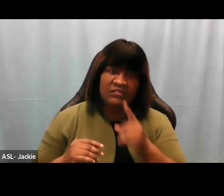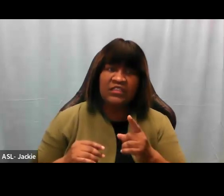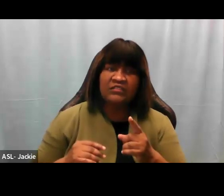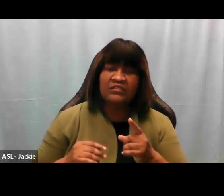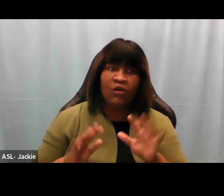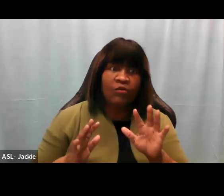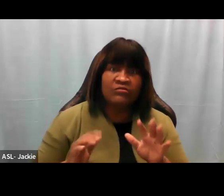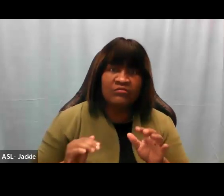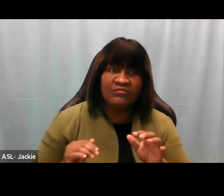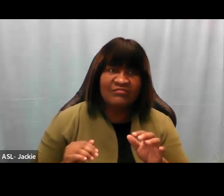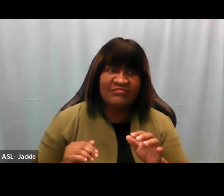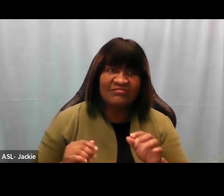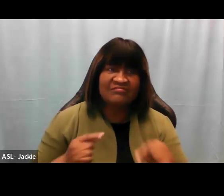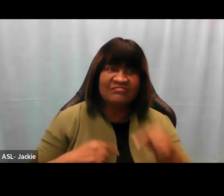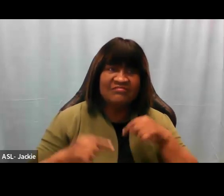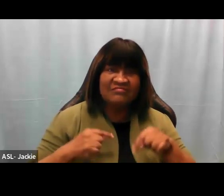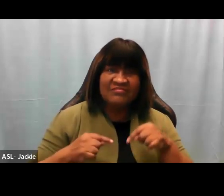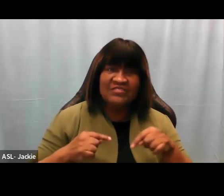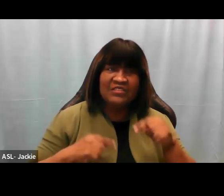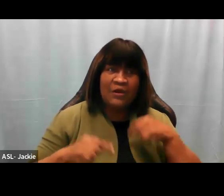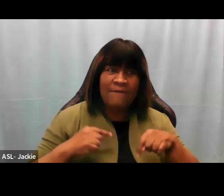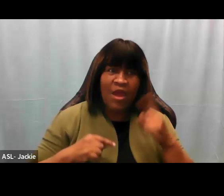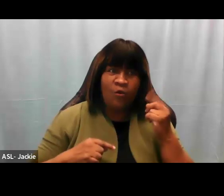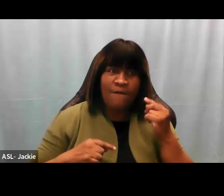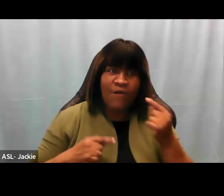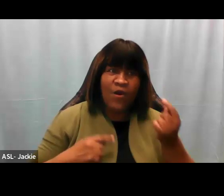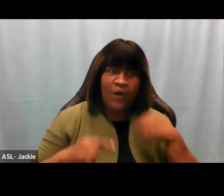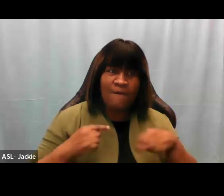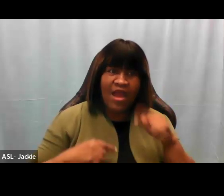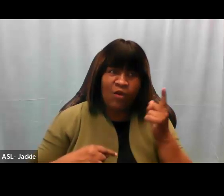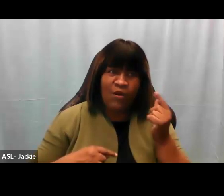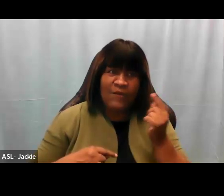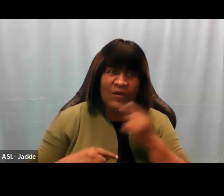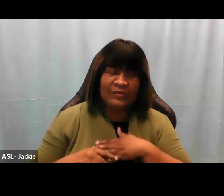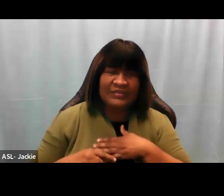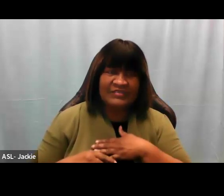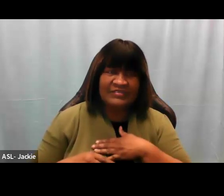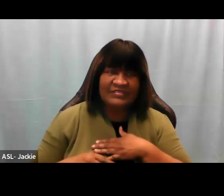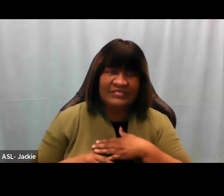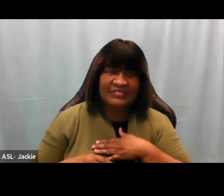I think we got to go back one more slide.